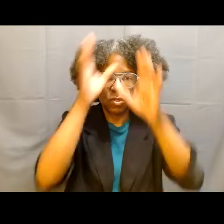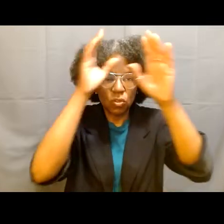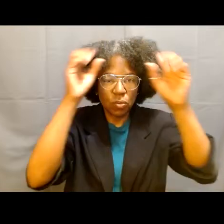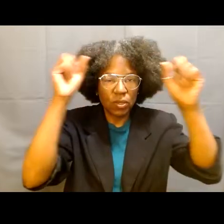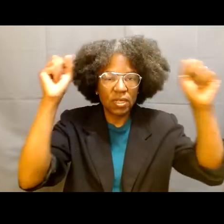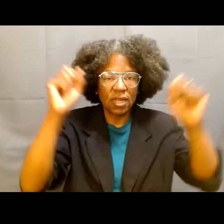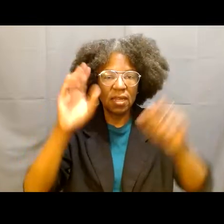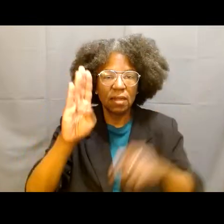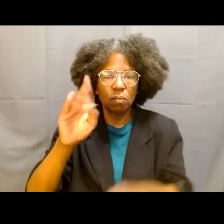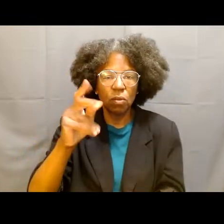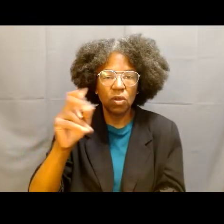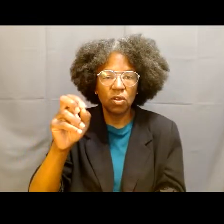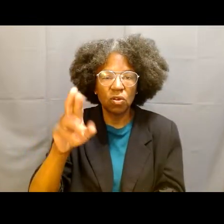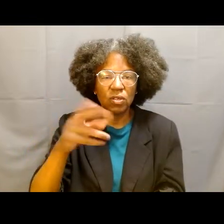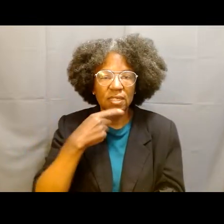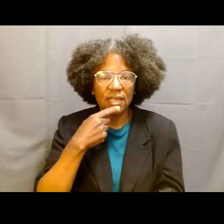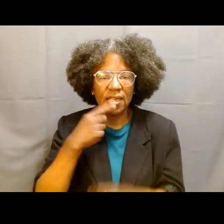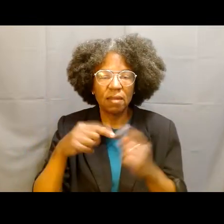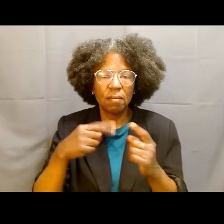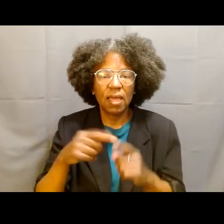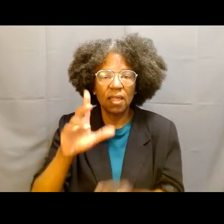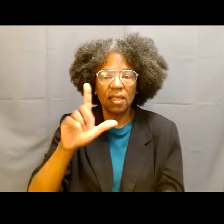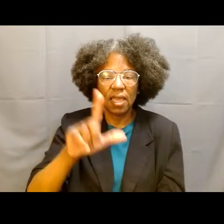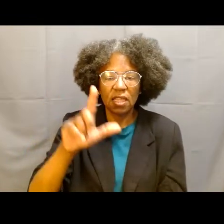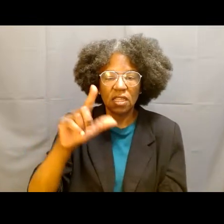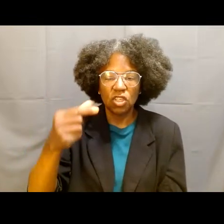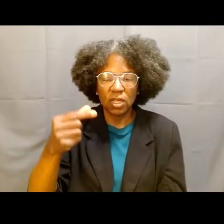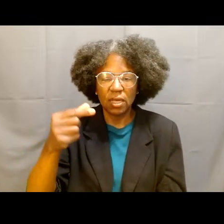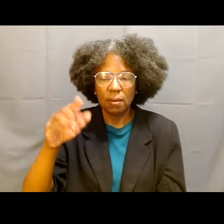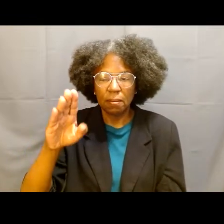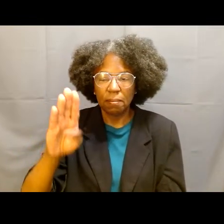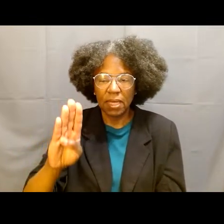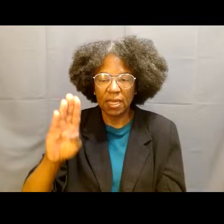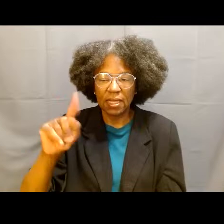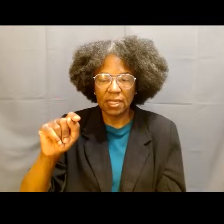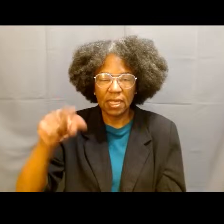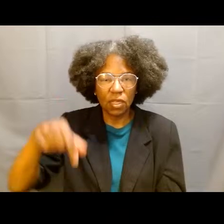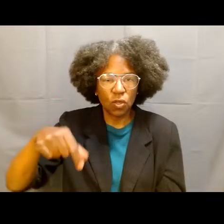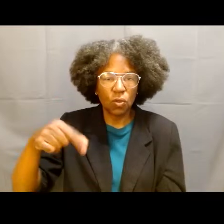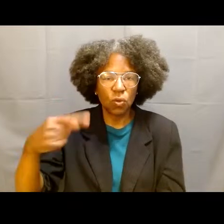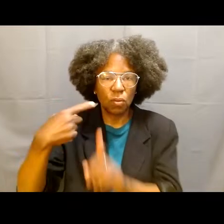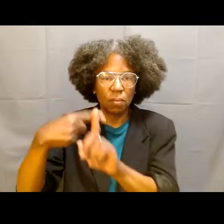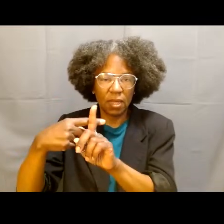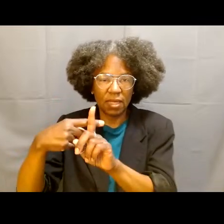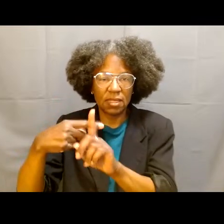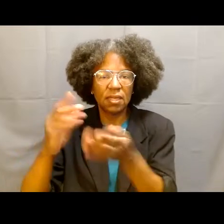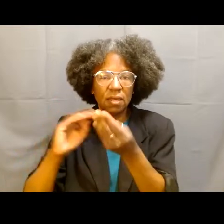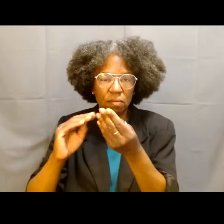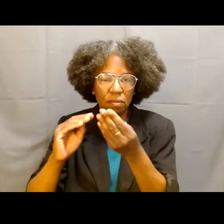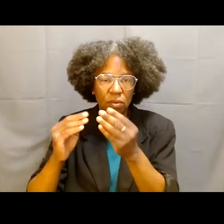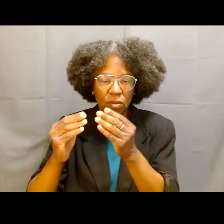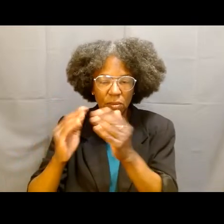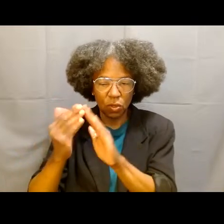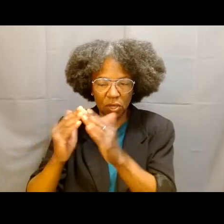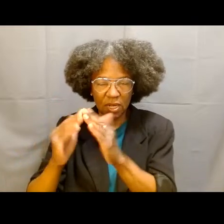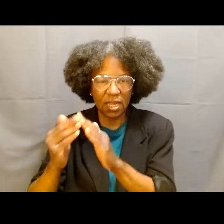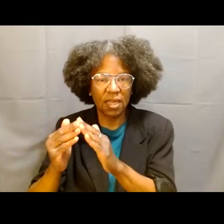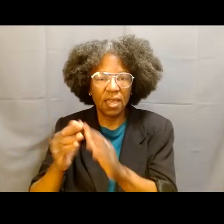our LGBTQ plus community. It's really important that